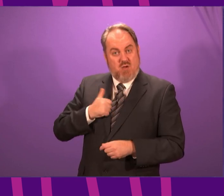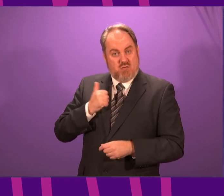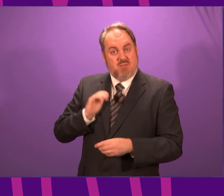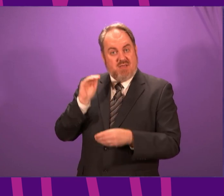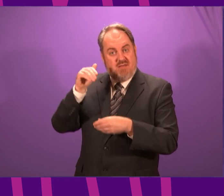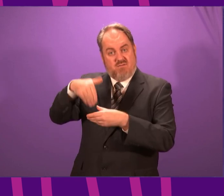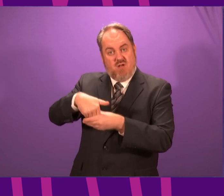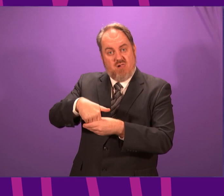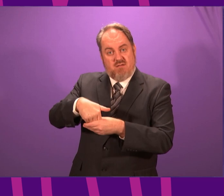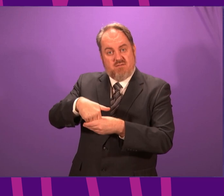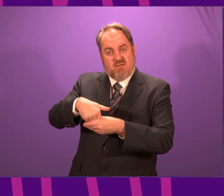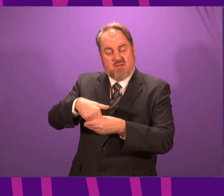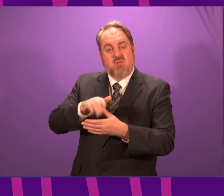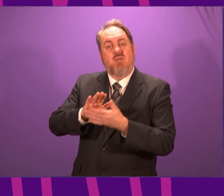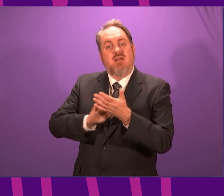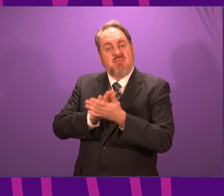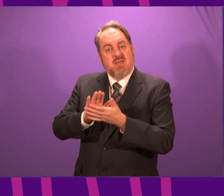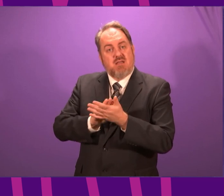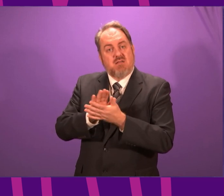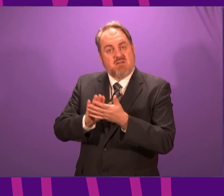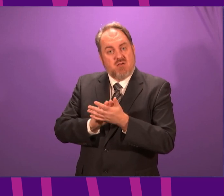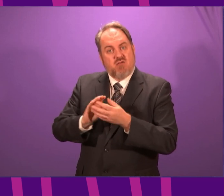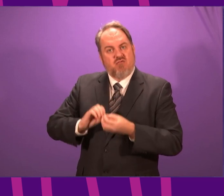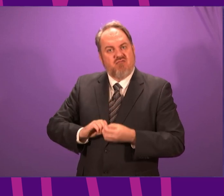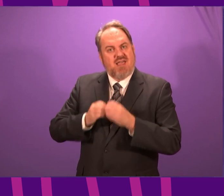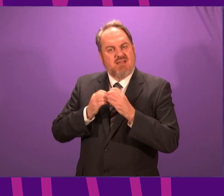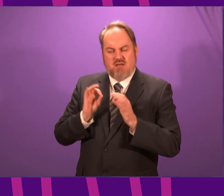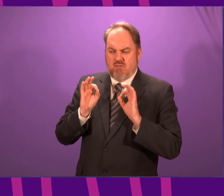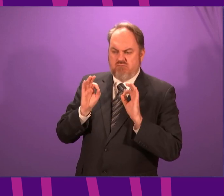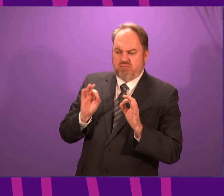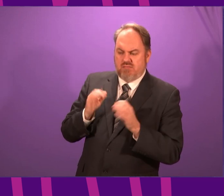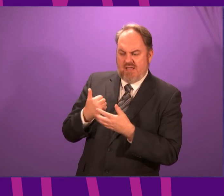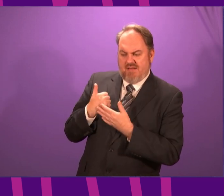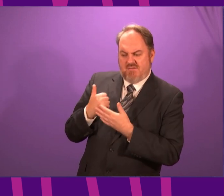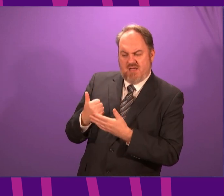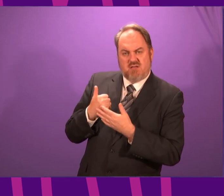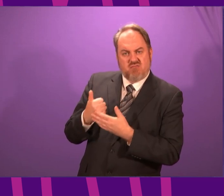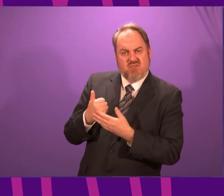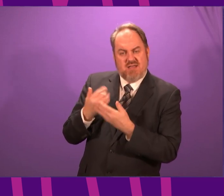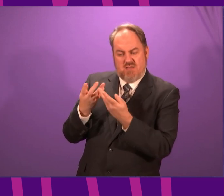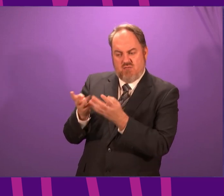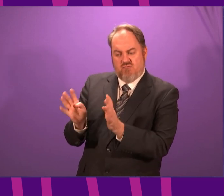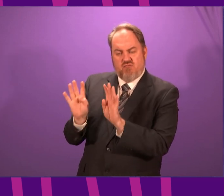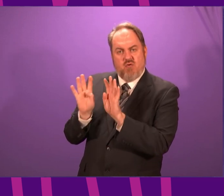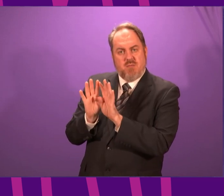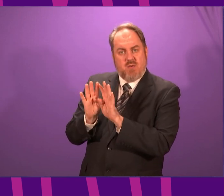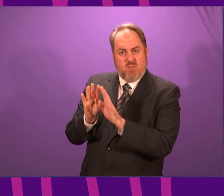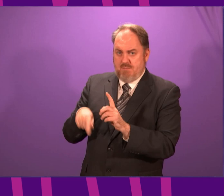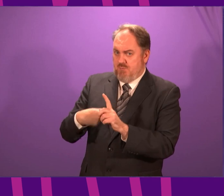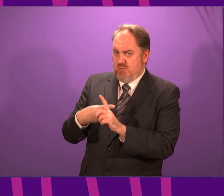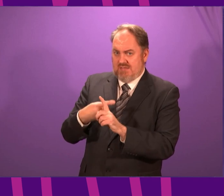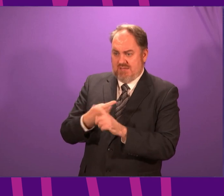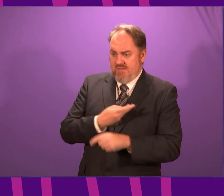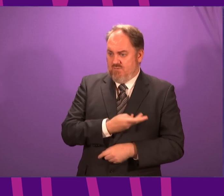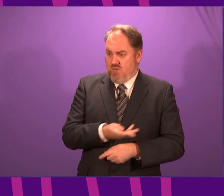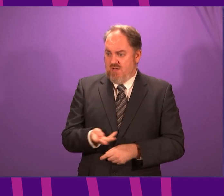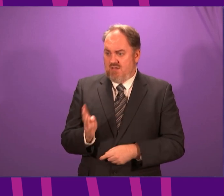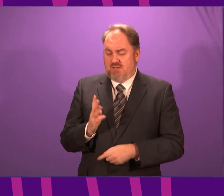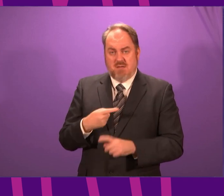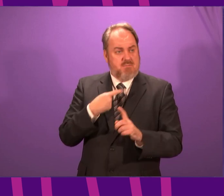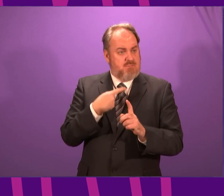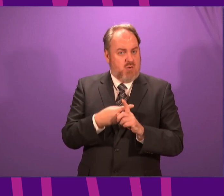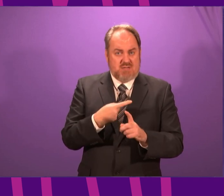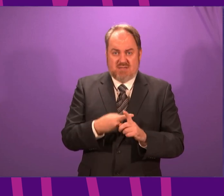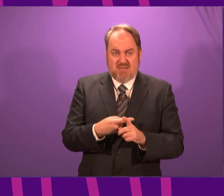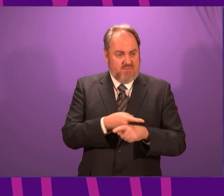So the creation of such an advisory council would benefit the government, it would benefit those on the ground who are doing their utmost to